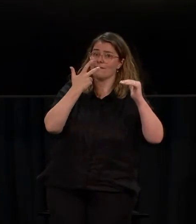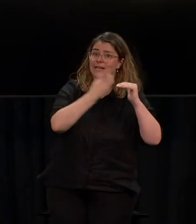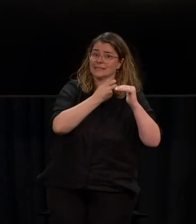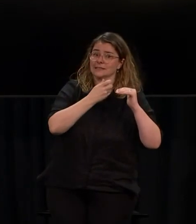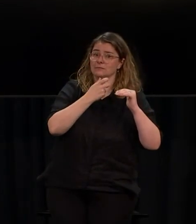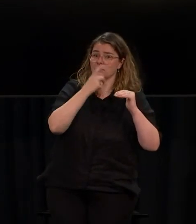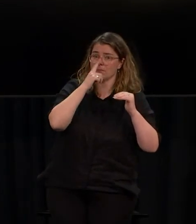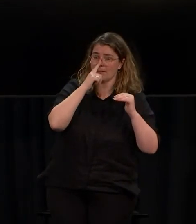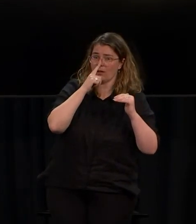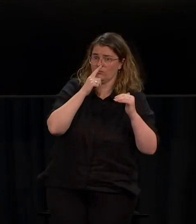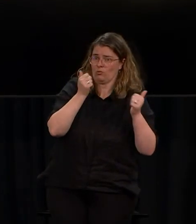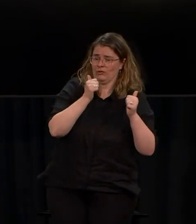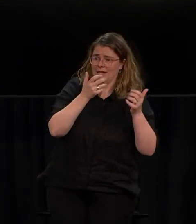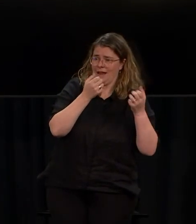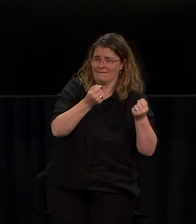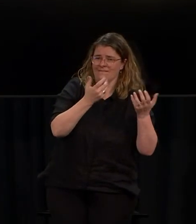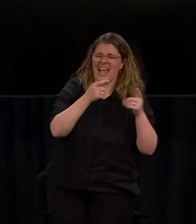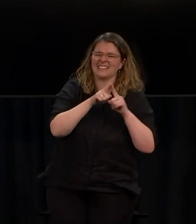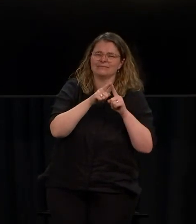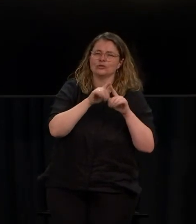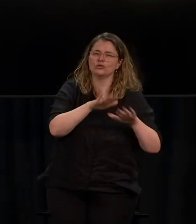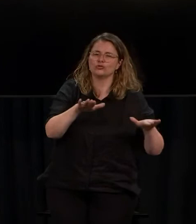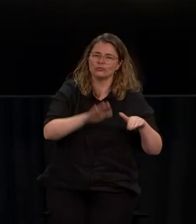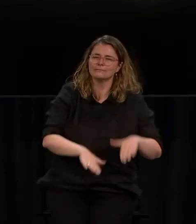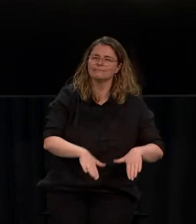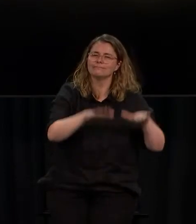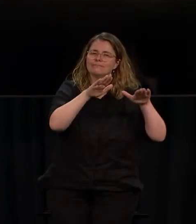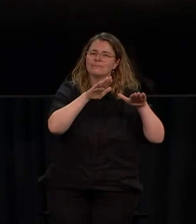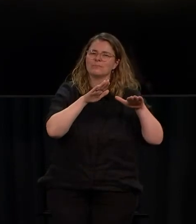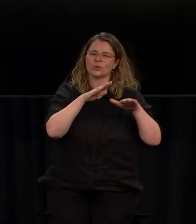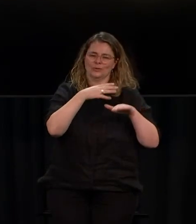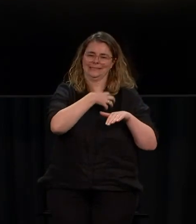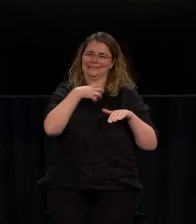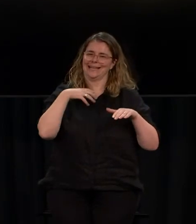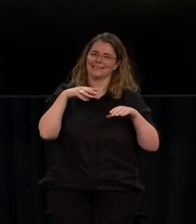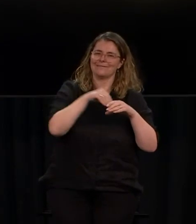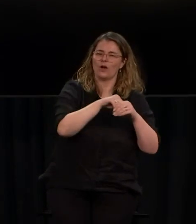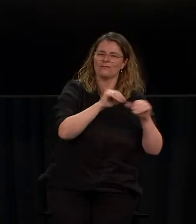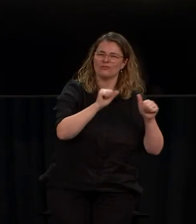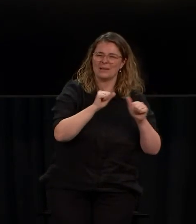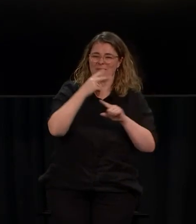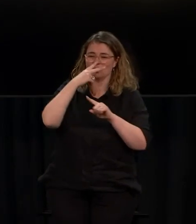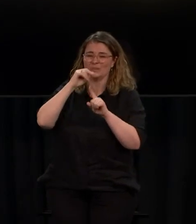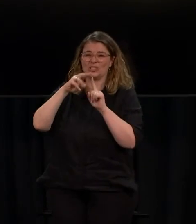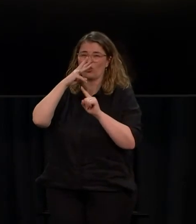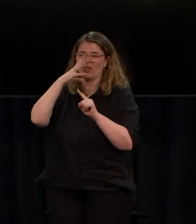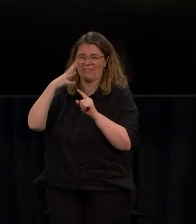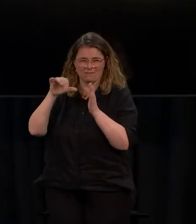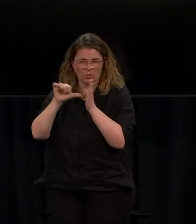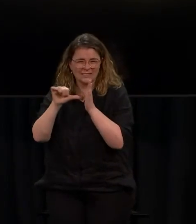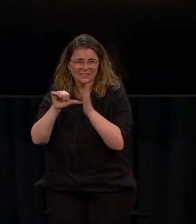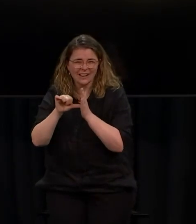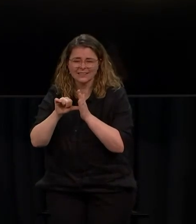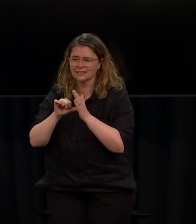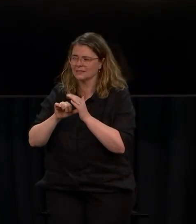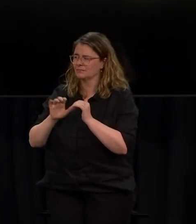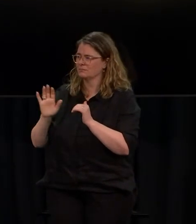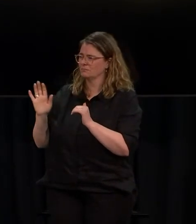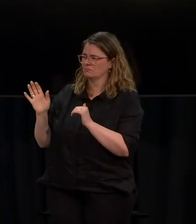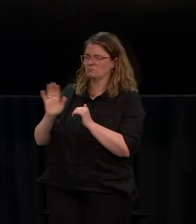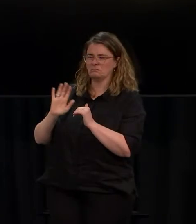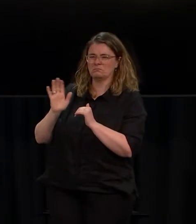born, because the state always has something to do with that, almost always. But you don't when someone's 20 to 35. I don't think I would describe it as a job